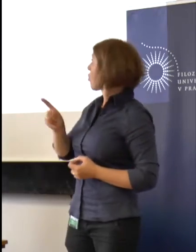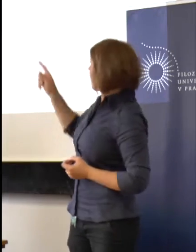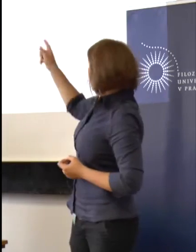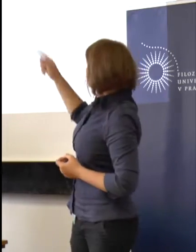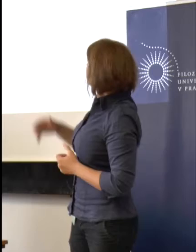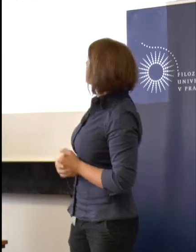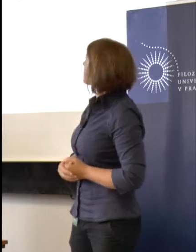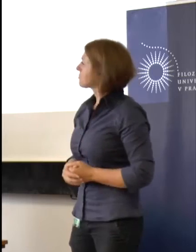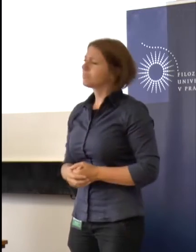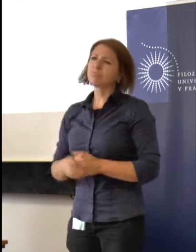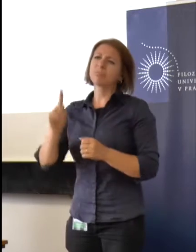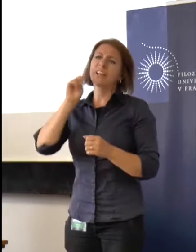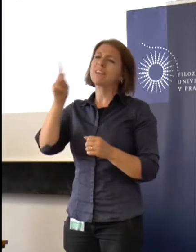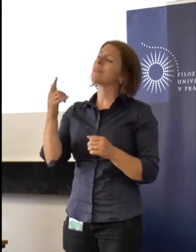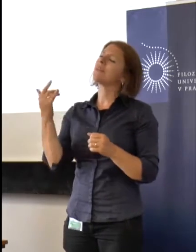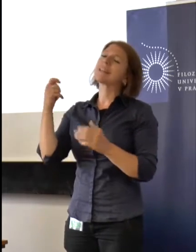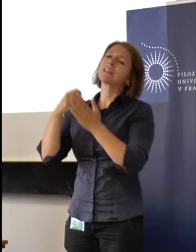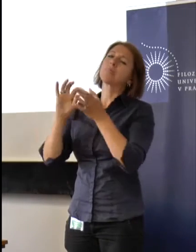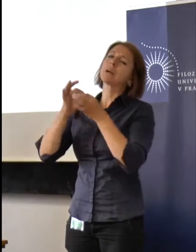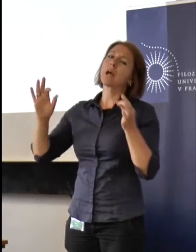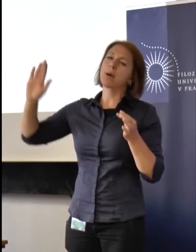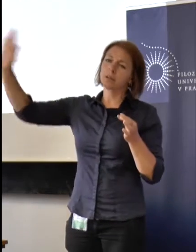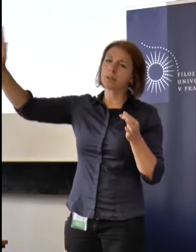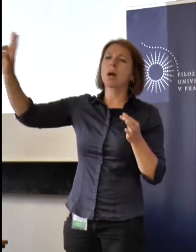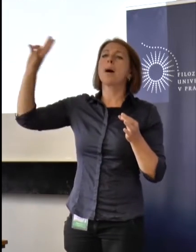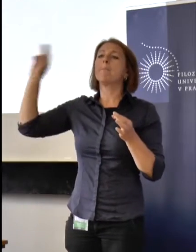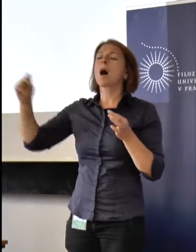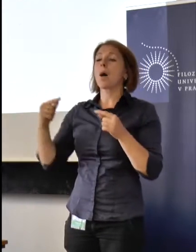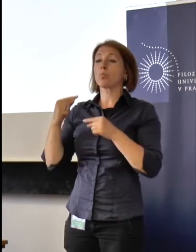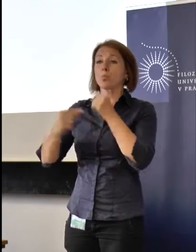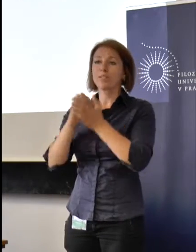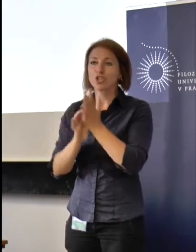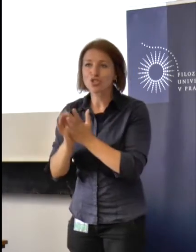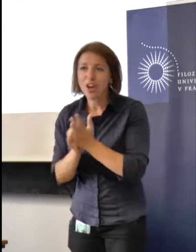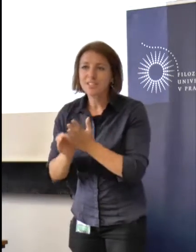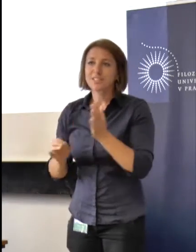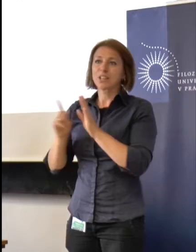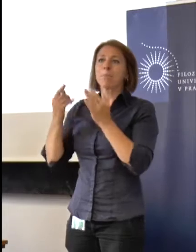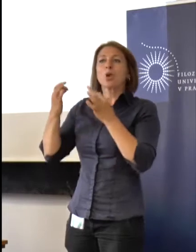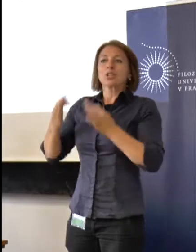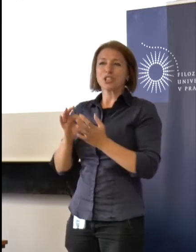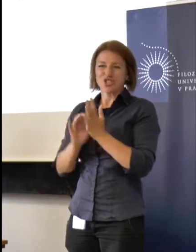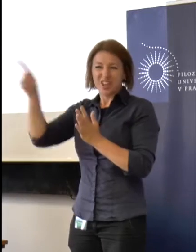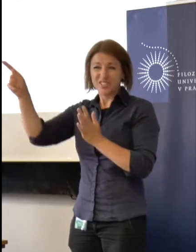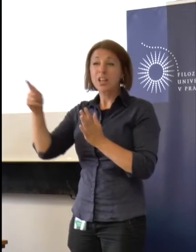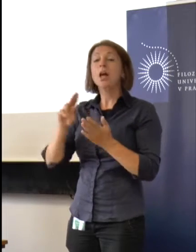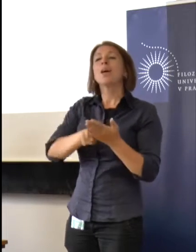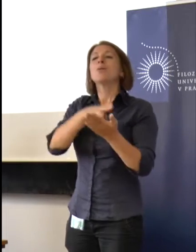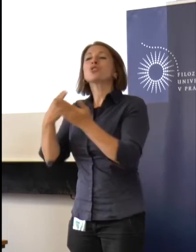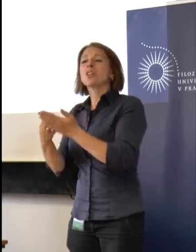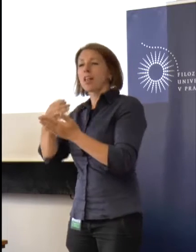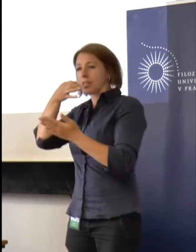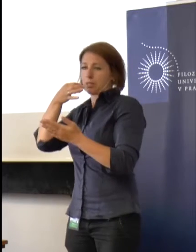it is in Czech, we only have one form, sie singt. And we do not decide whether she is a singer or whether she does it just